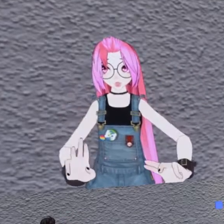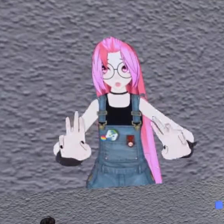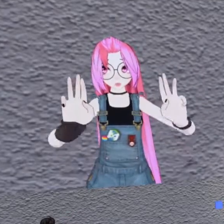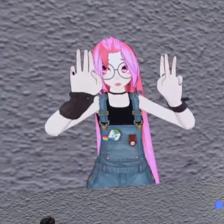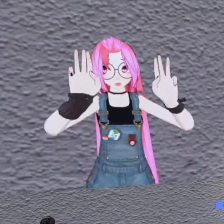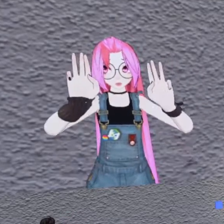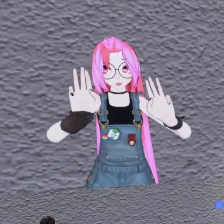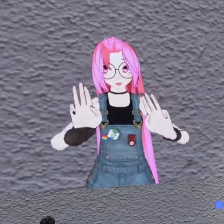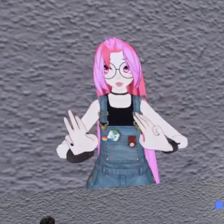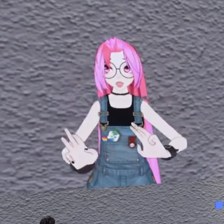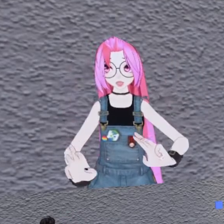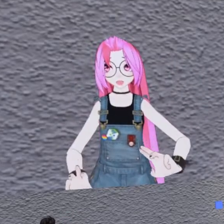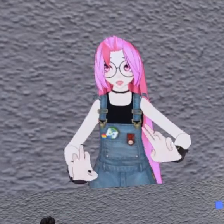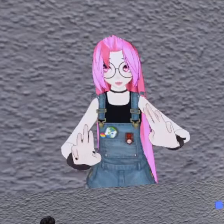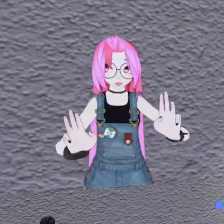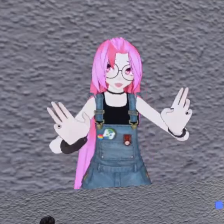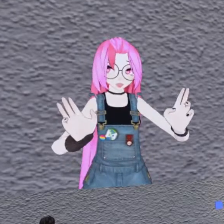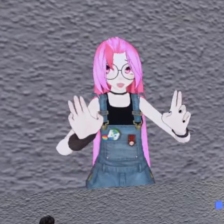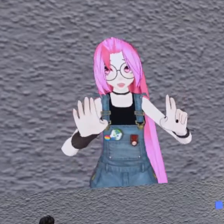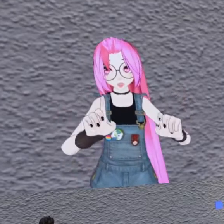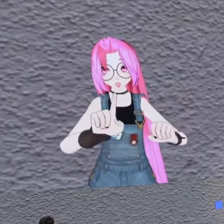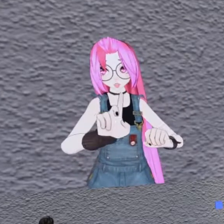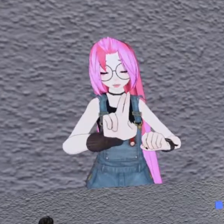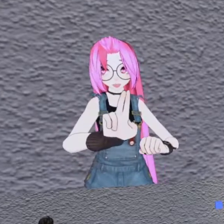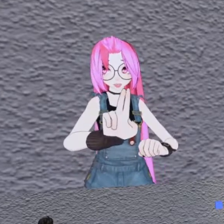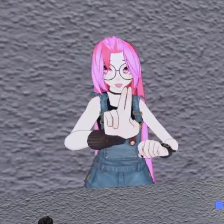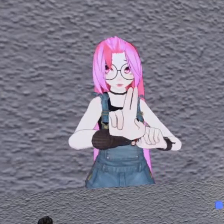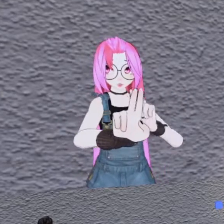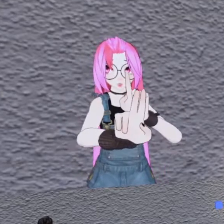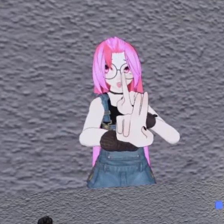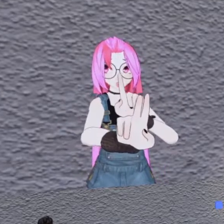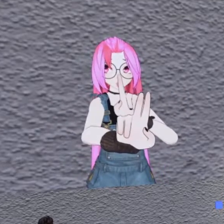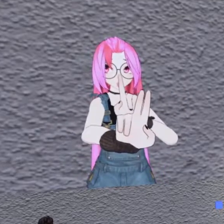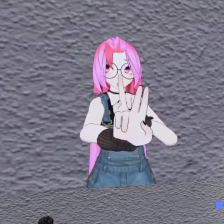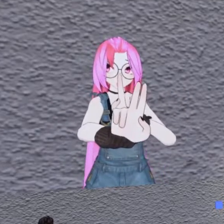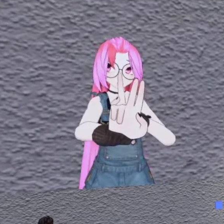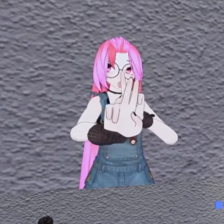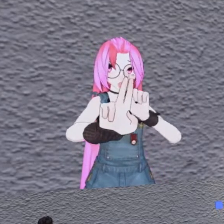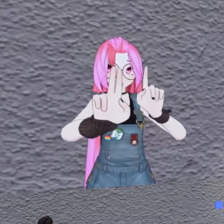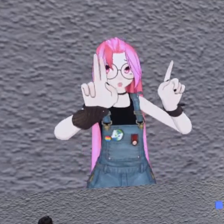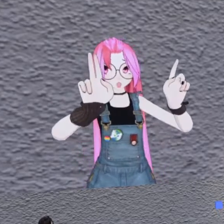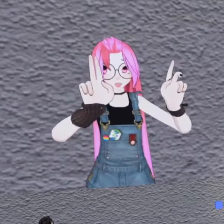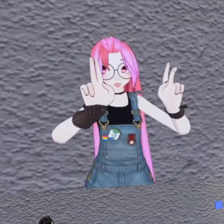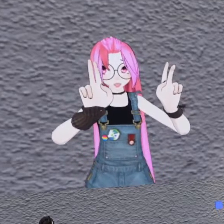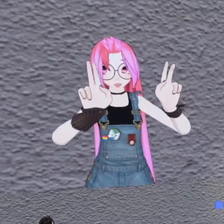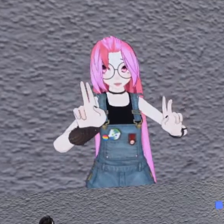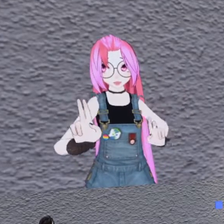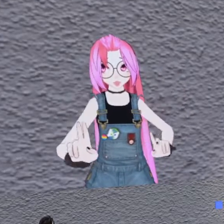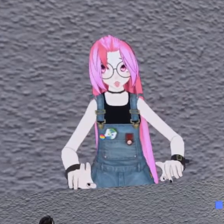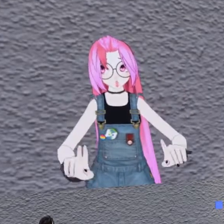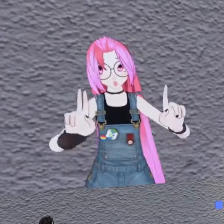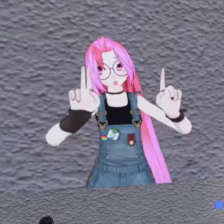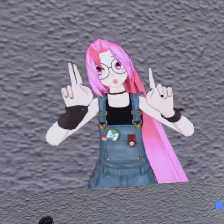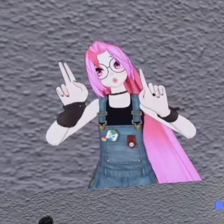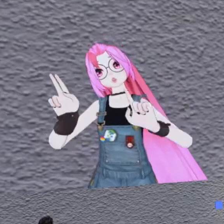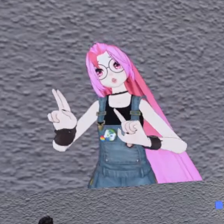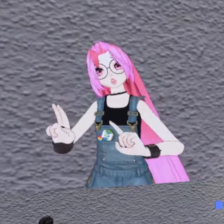If you don't have index, you're going to be doing a peace sign and then showing it, and then showing